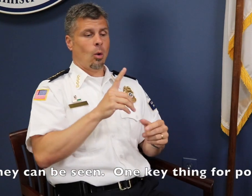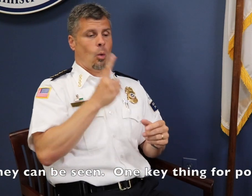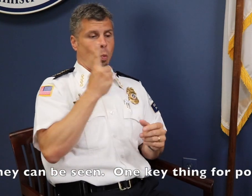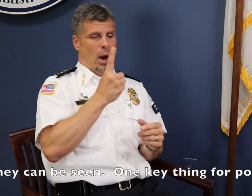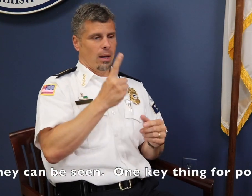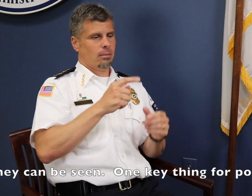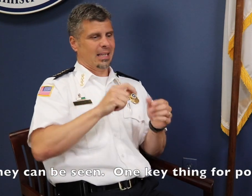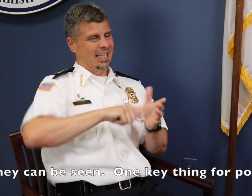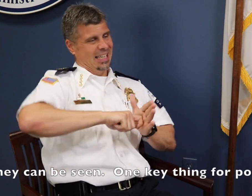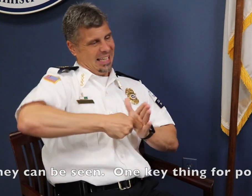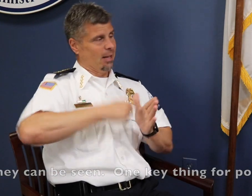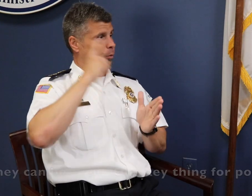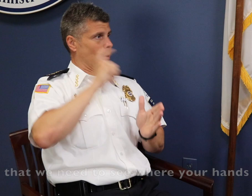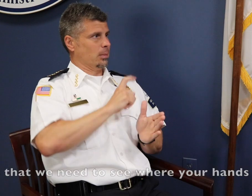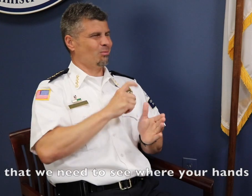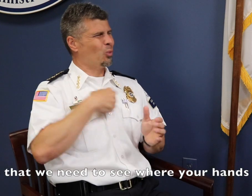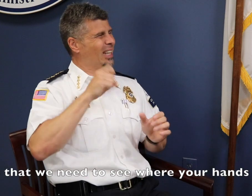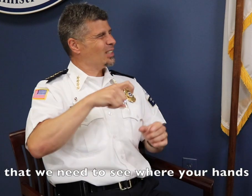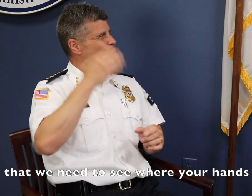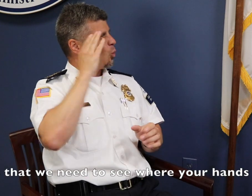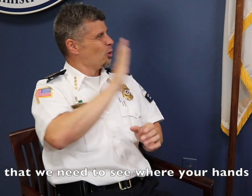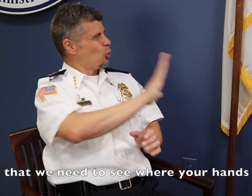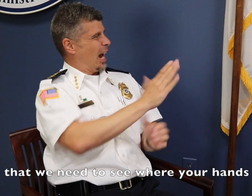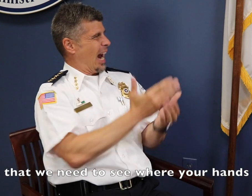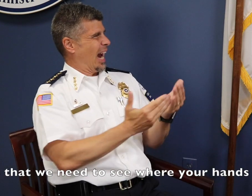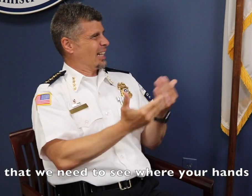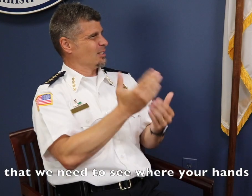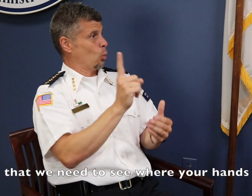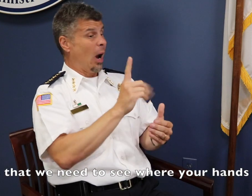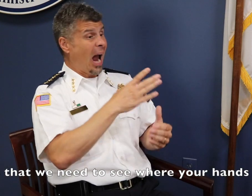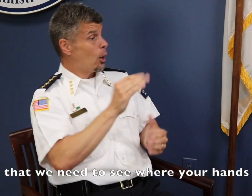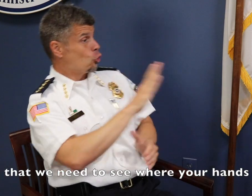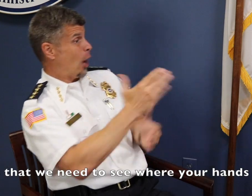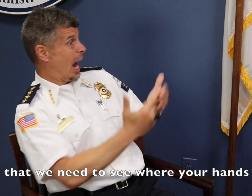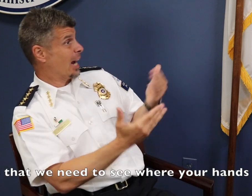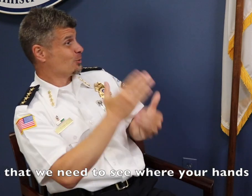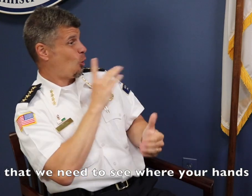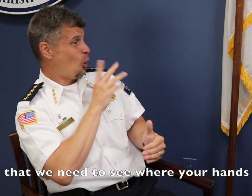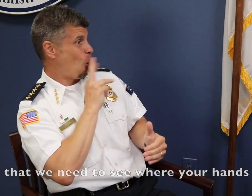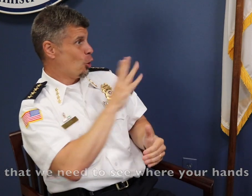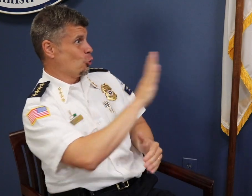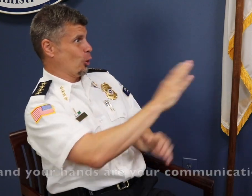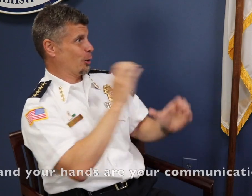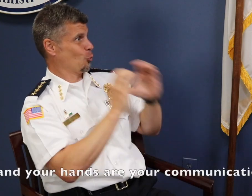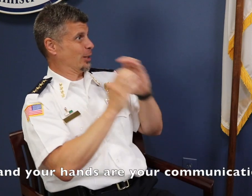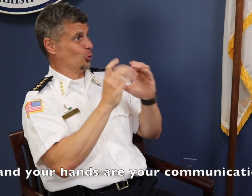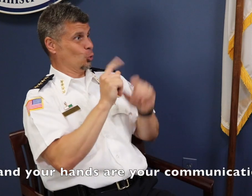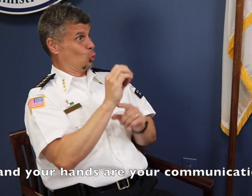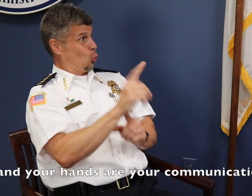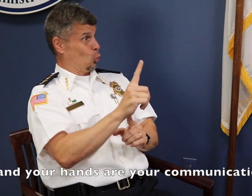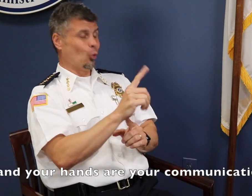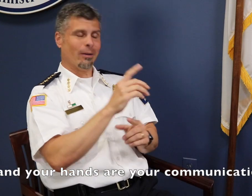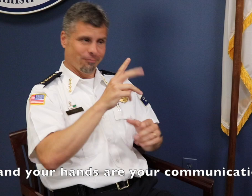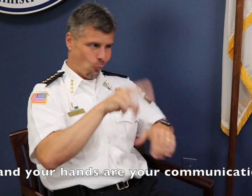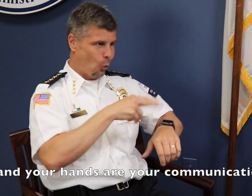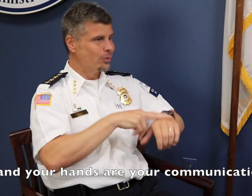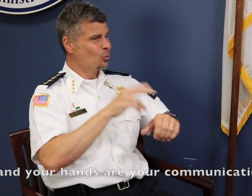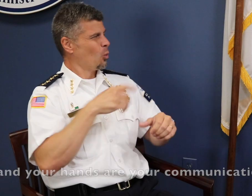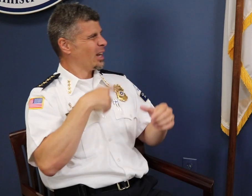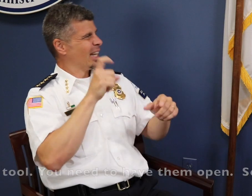seen. One key thing for police is that we need to see where your hands are. And your hands are your